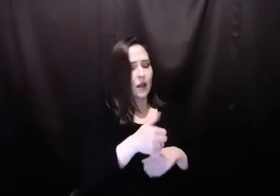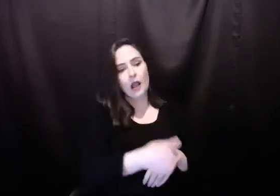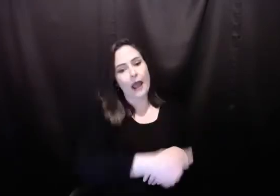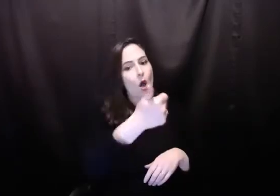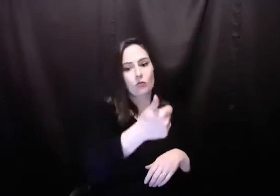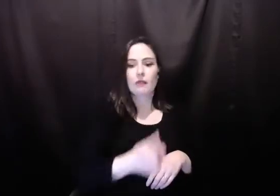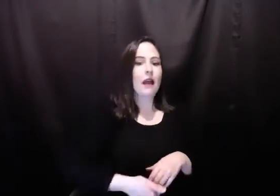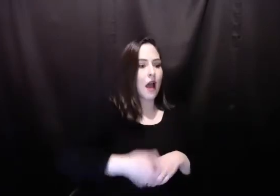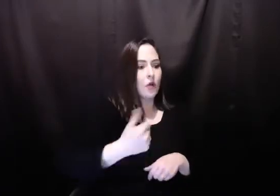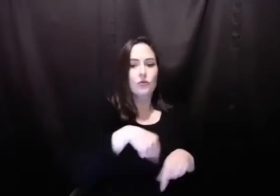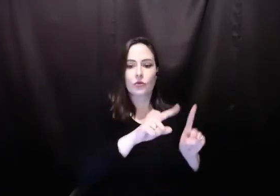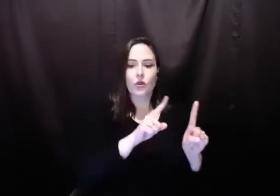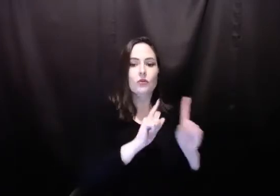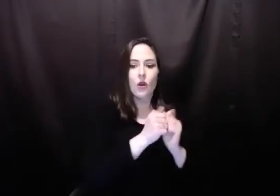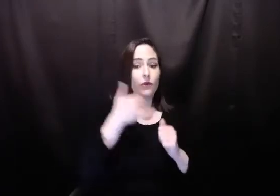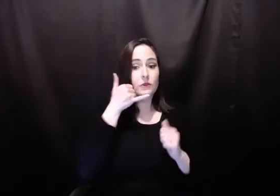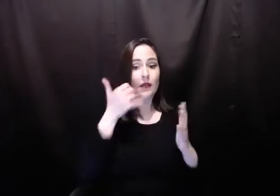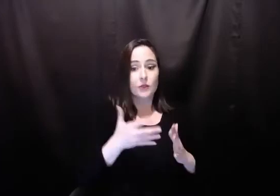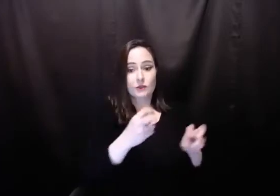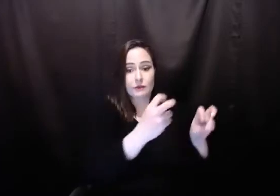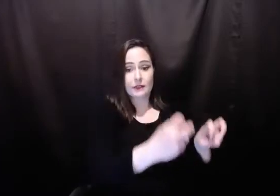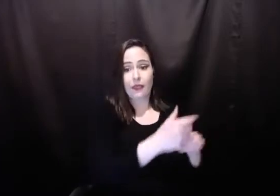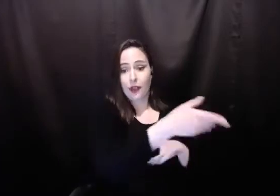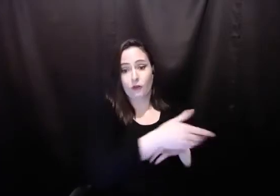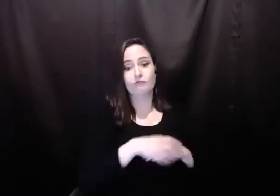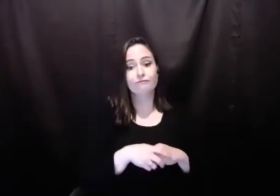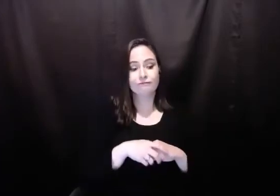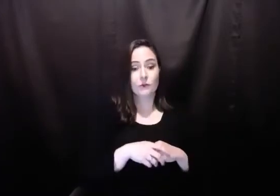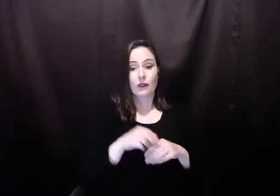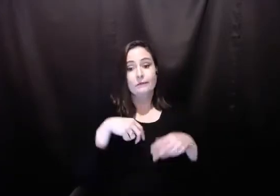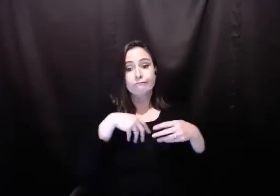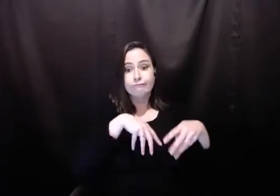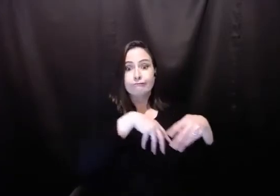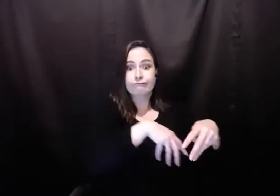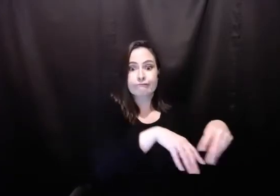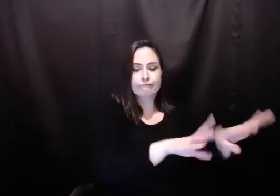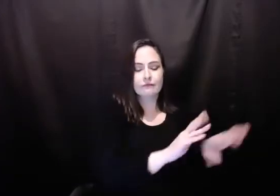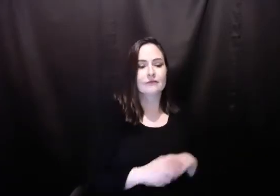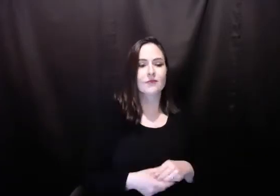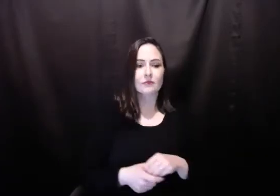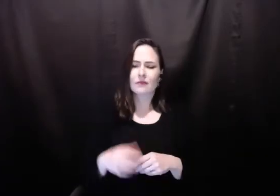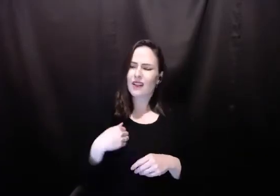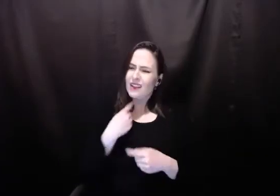And I said to him, God, I don't know that I can raise these kids alone. And he said, You can't. You're